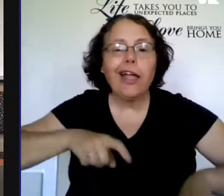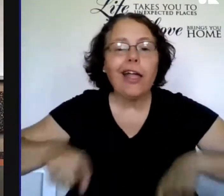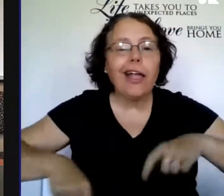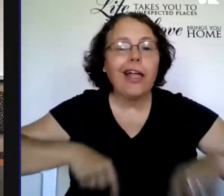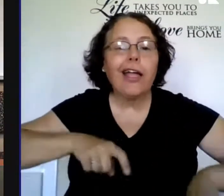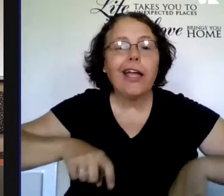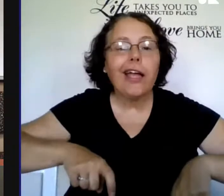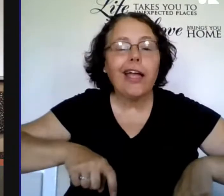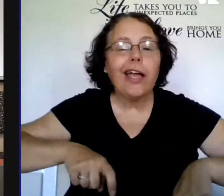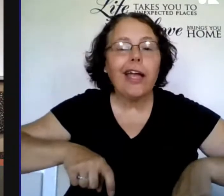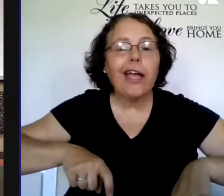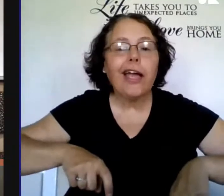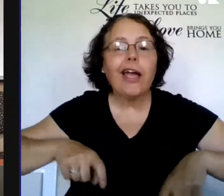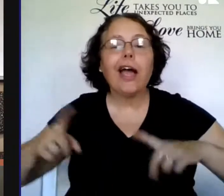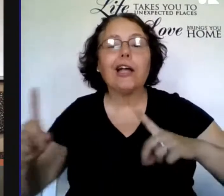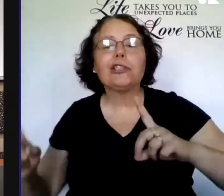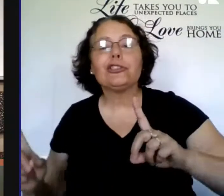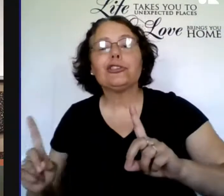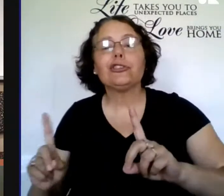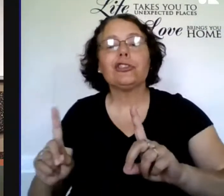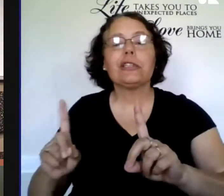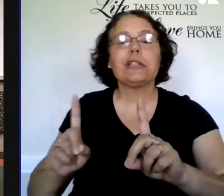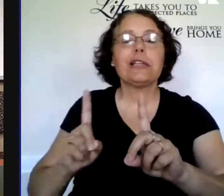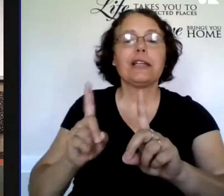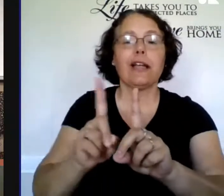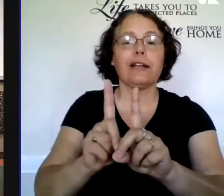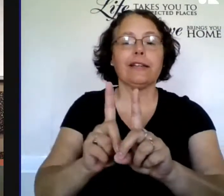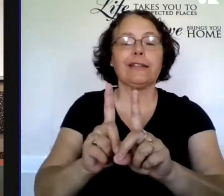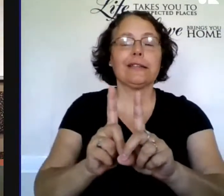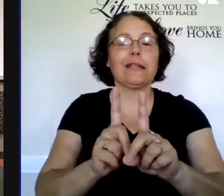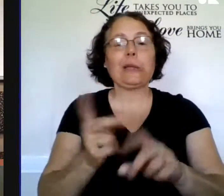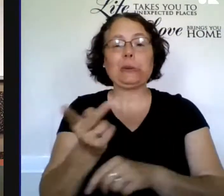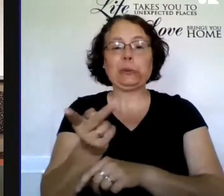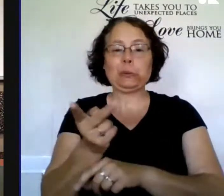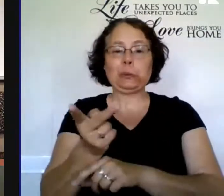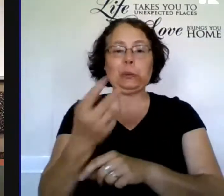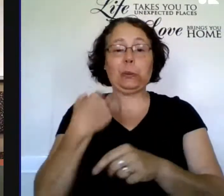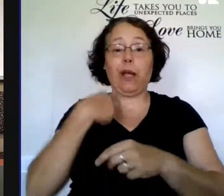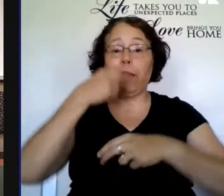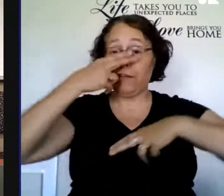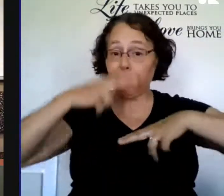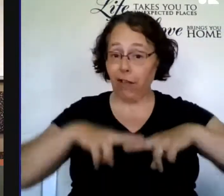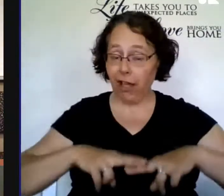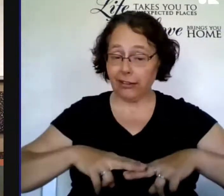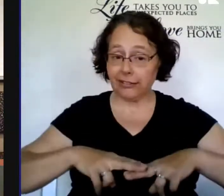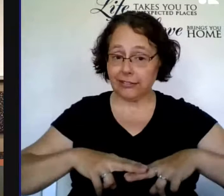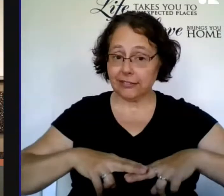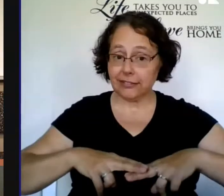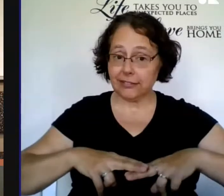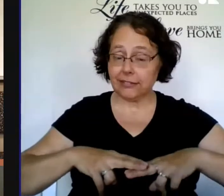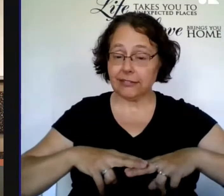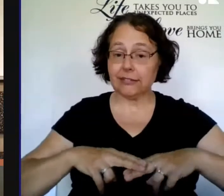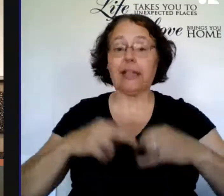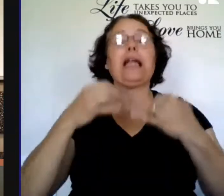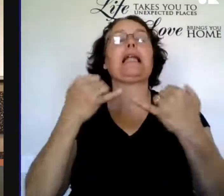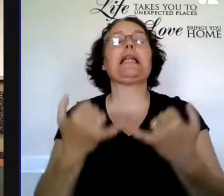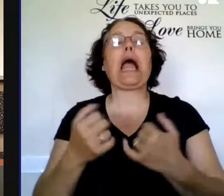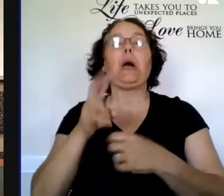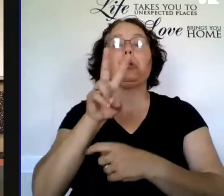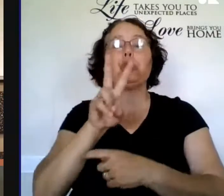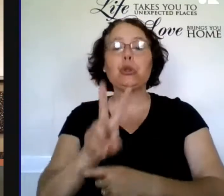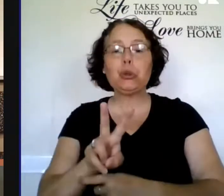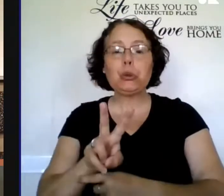Along comes another to have some fun. Now 2,